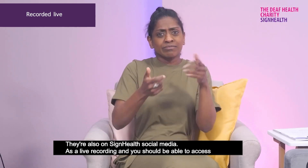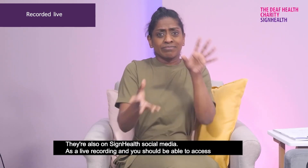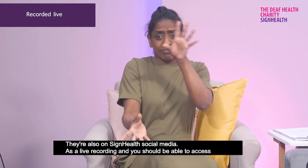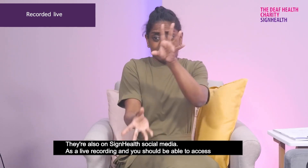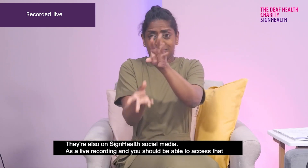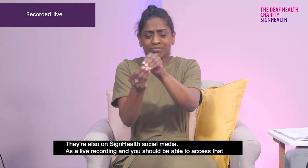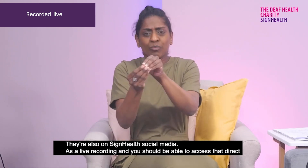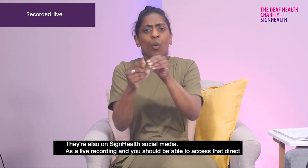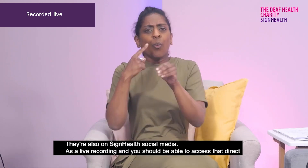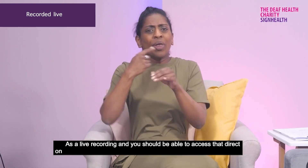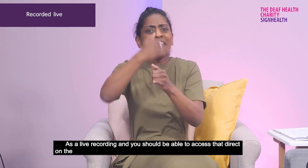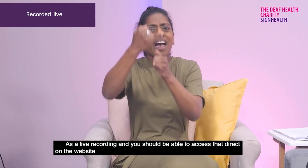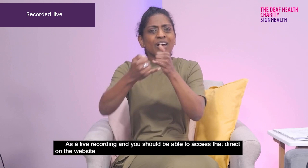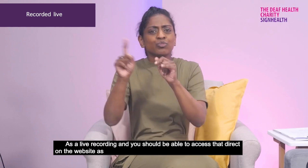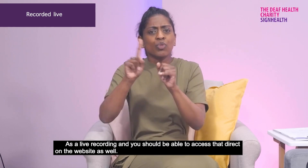it's necessary.